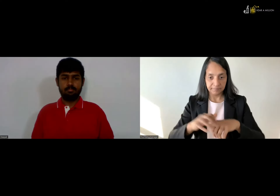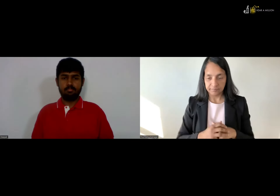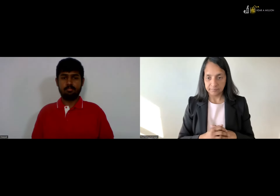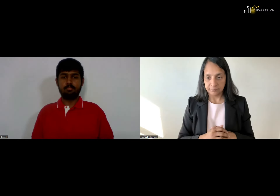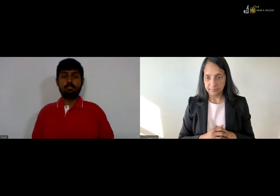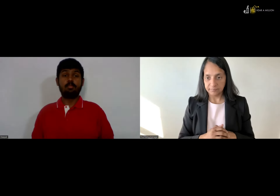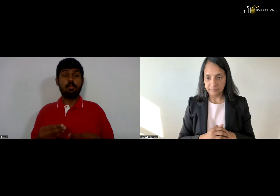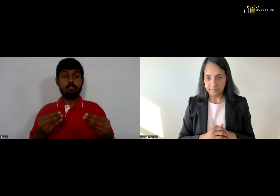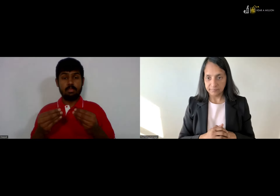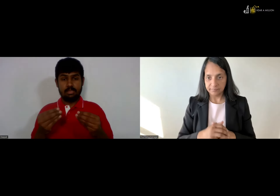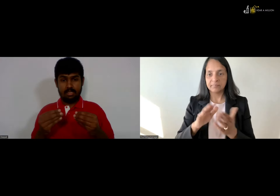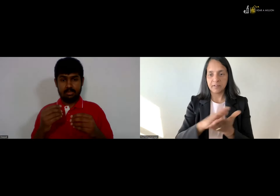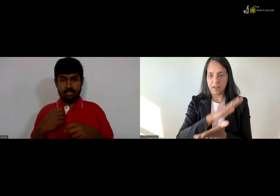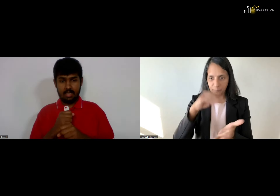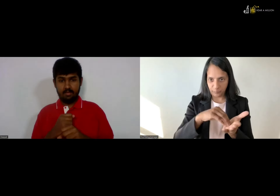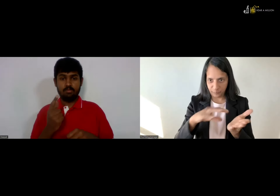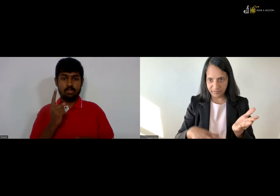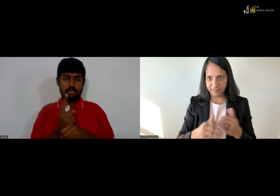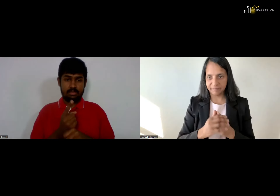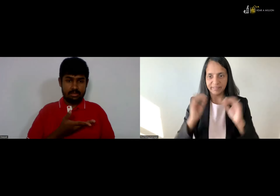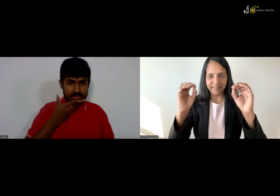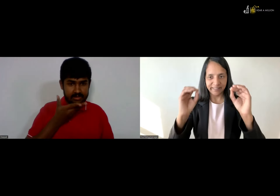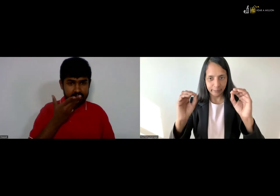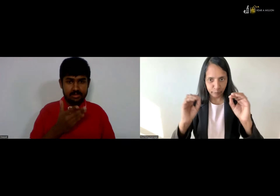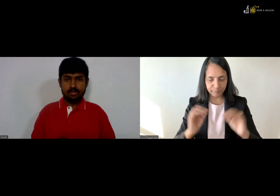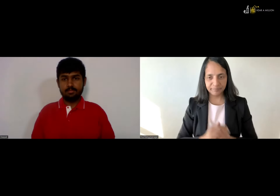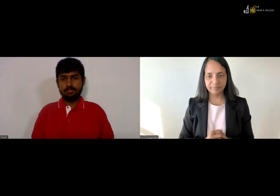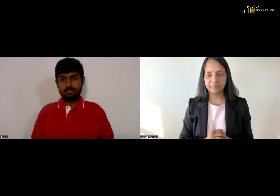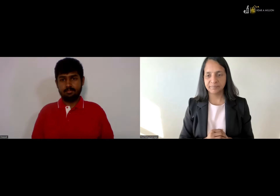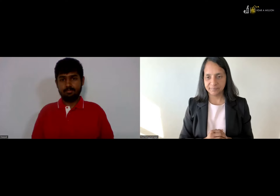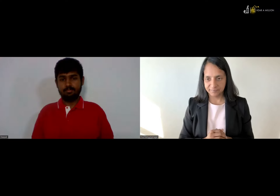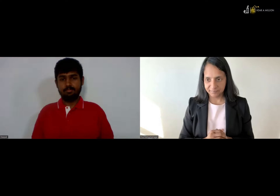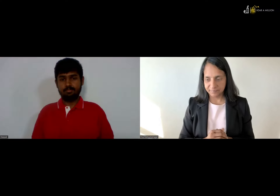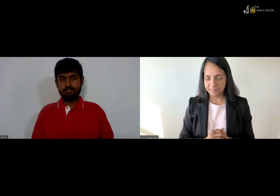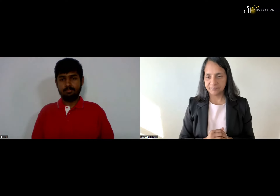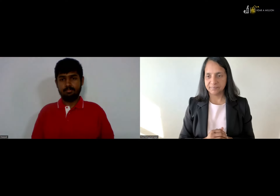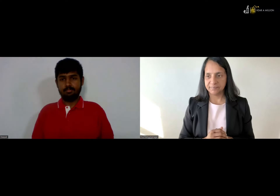Some people are not working. They have business, they are teacher.